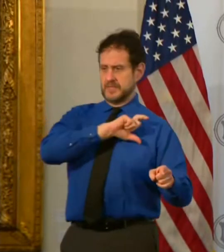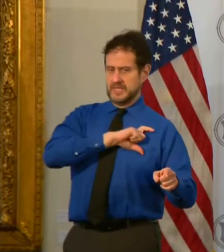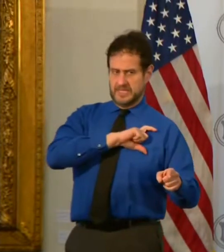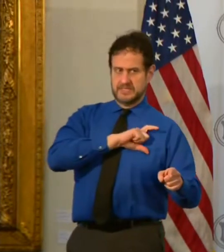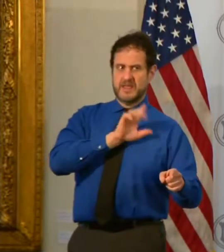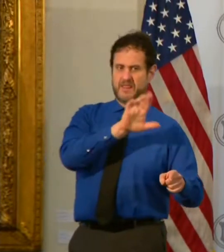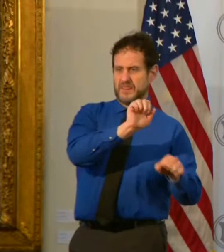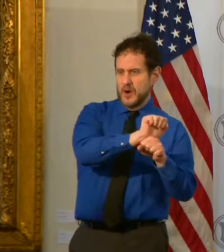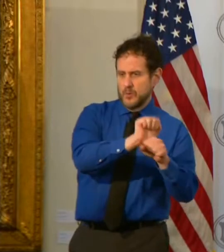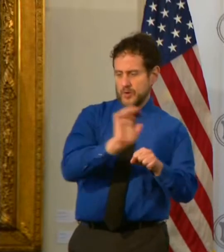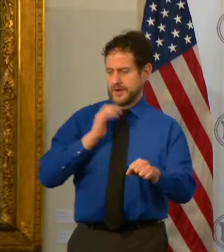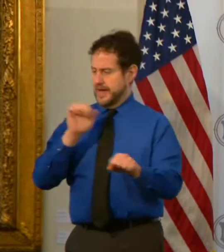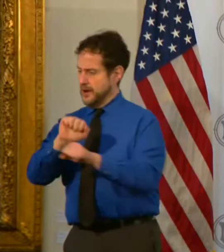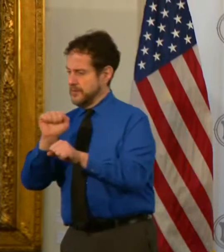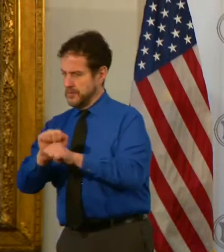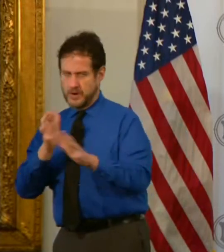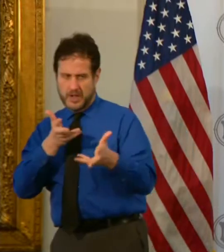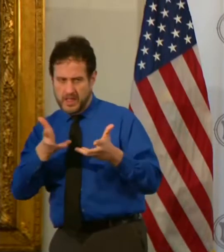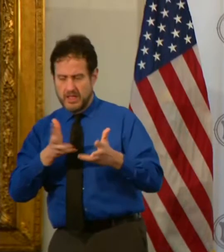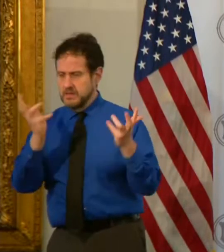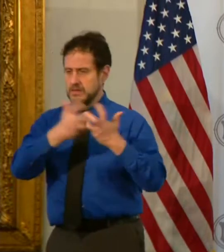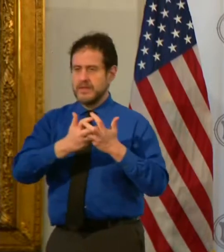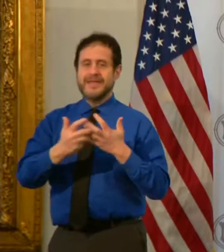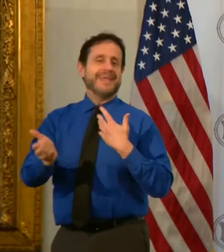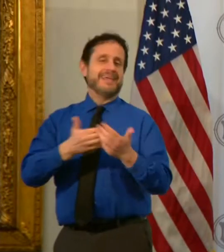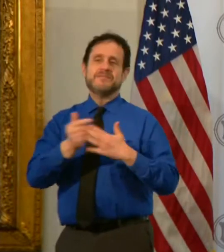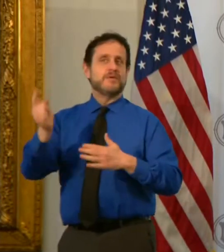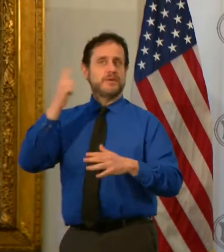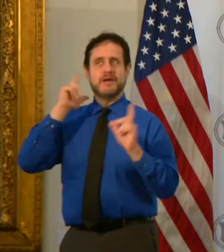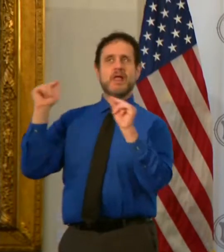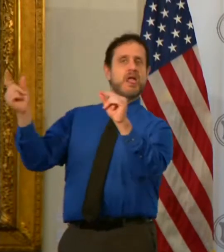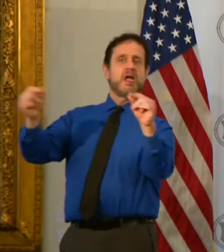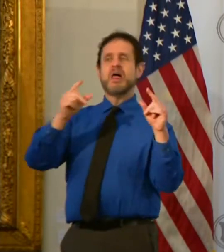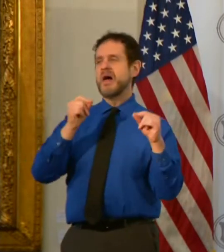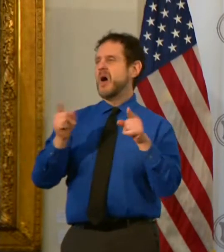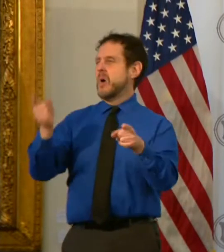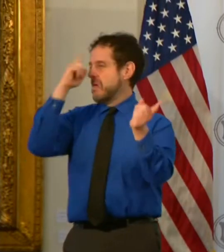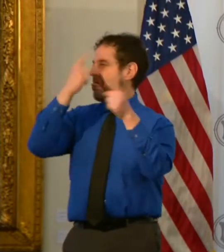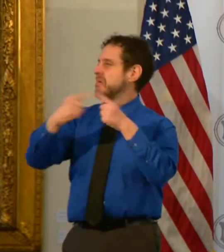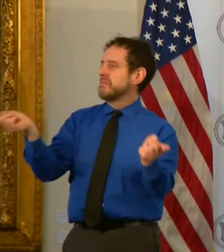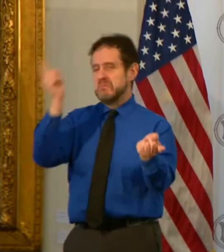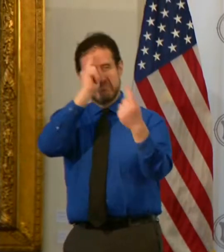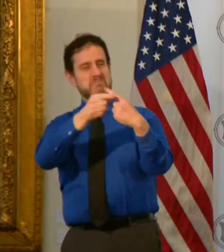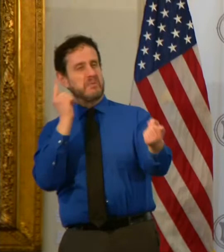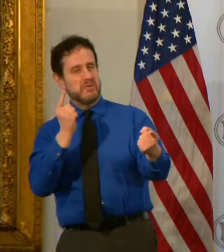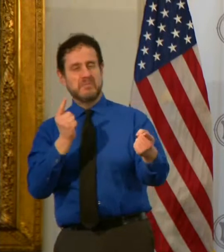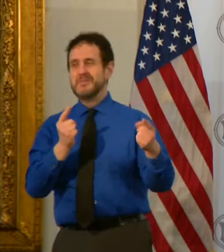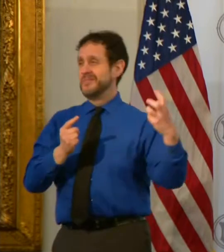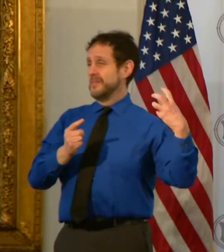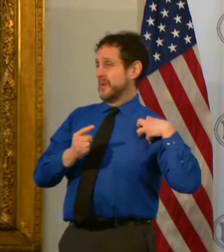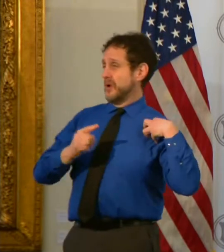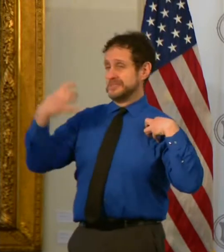the work, even with all the noise and the headlines and the quipping about their bosses.